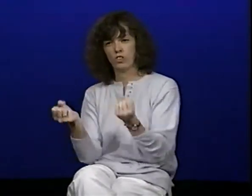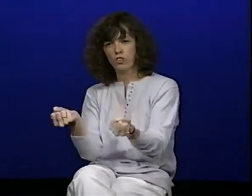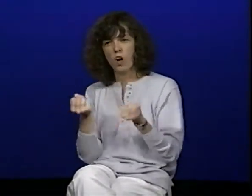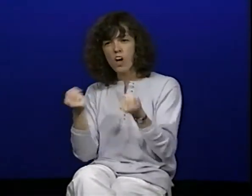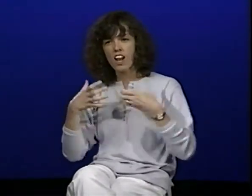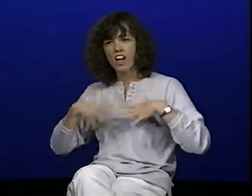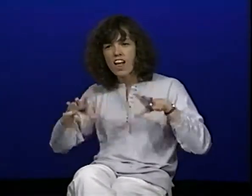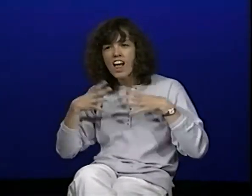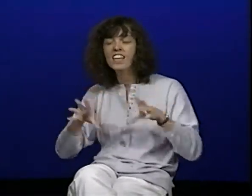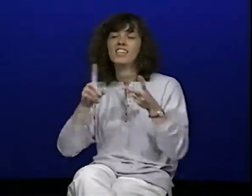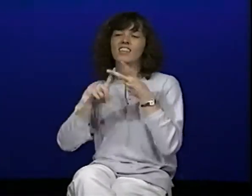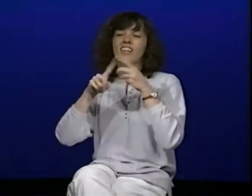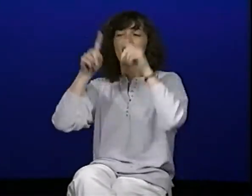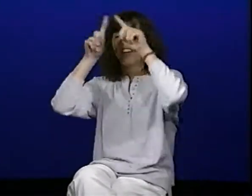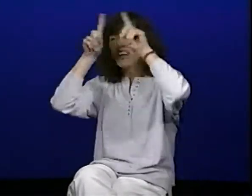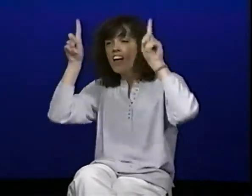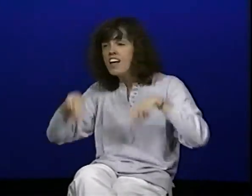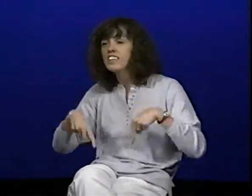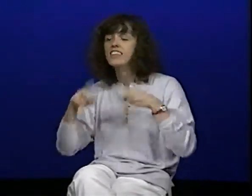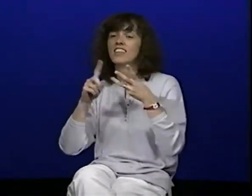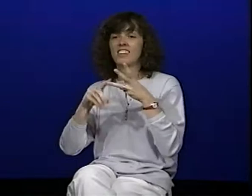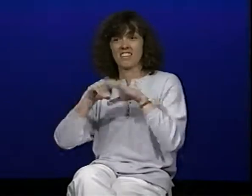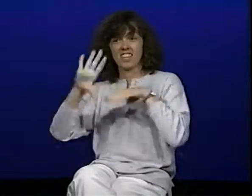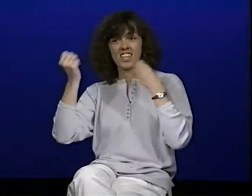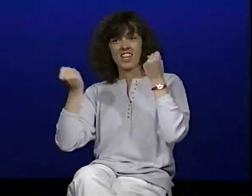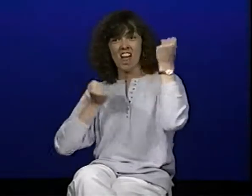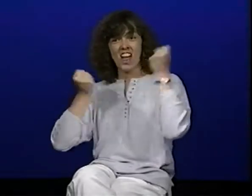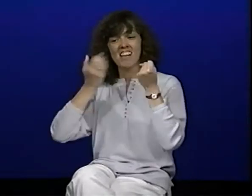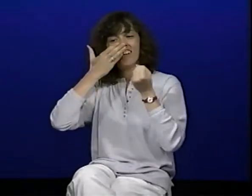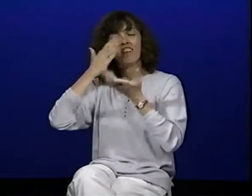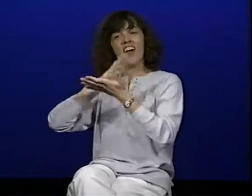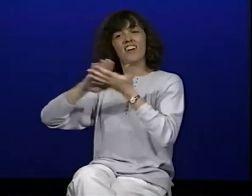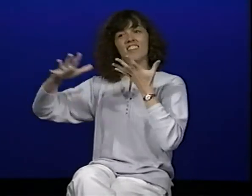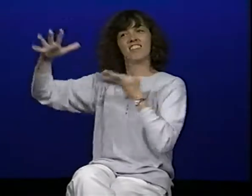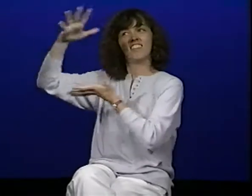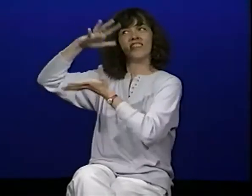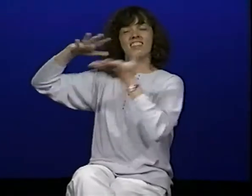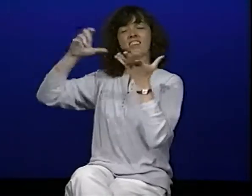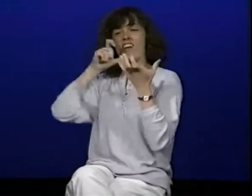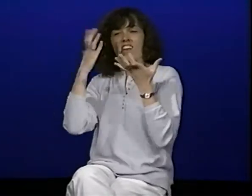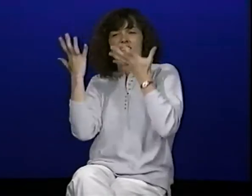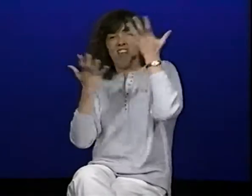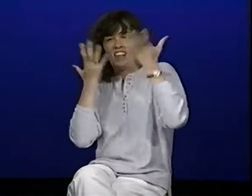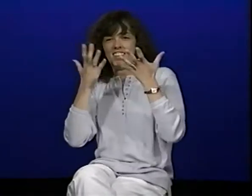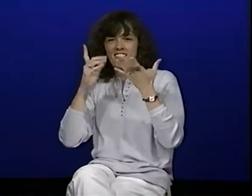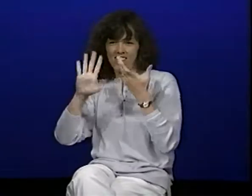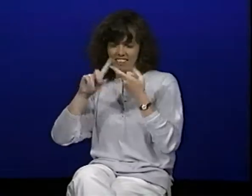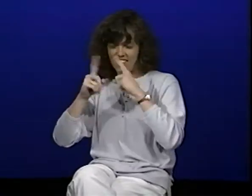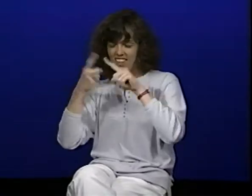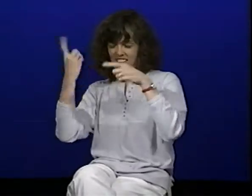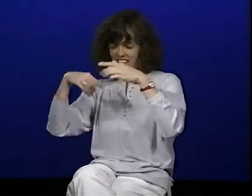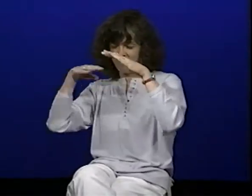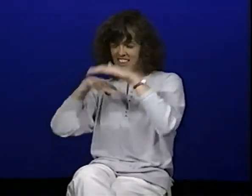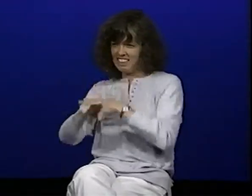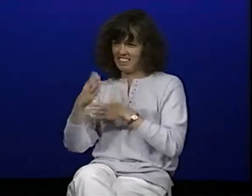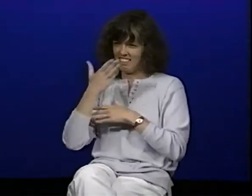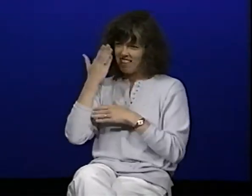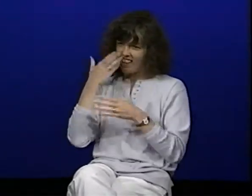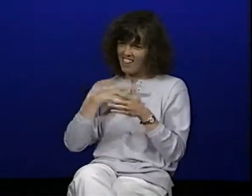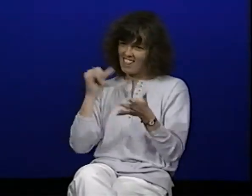when it's ready, you can put it in your drawers, or you could hang it in your closet, or you could even hang it in your car so that your car smells nice and you won't be embarrassed when your